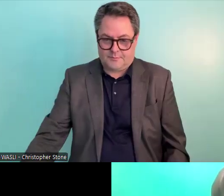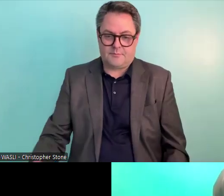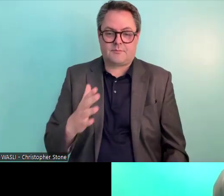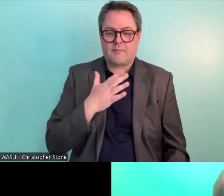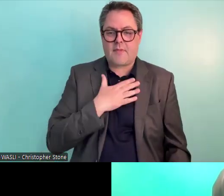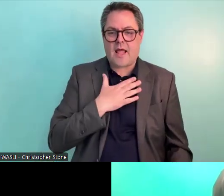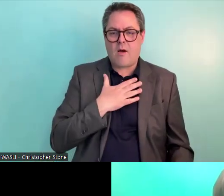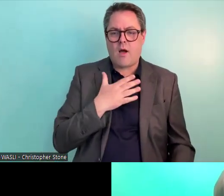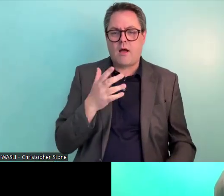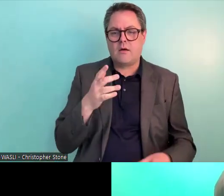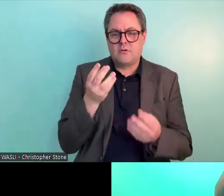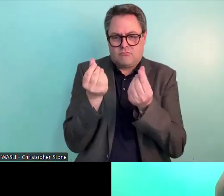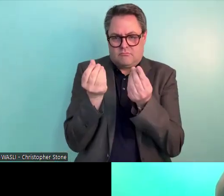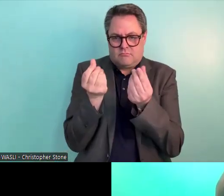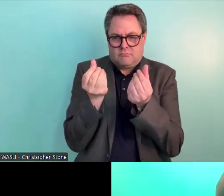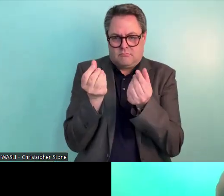Lydia.